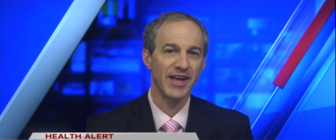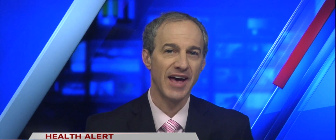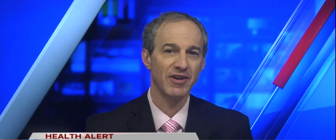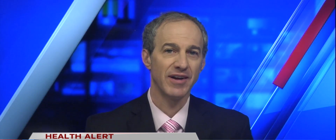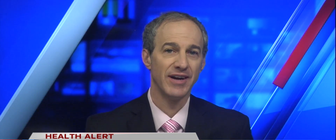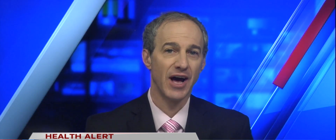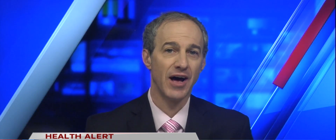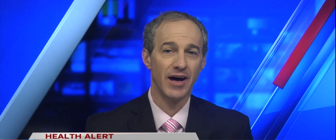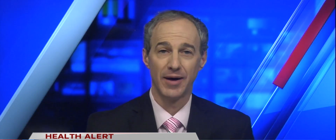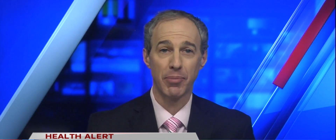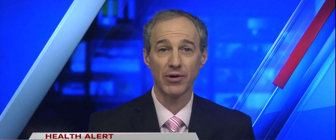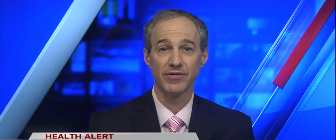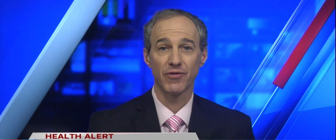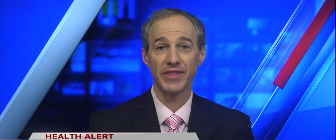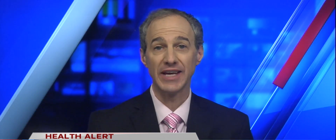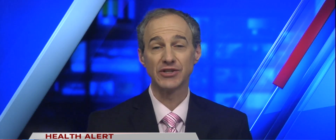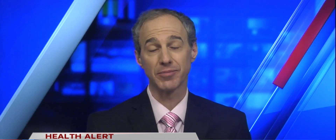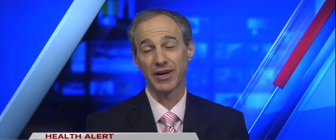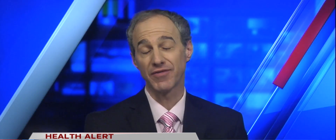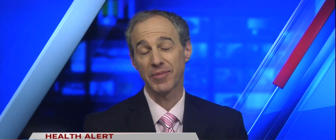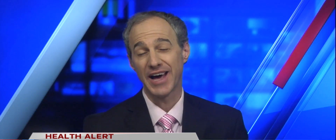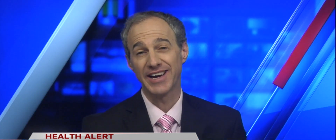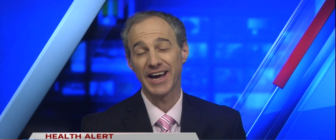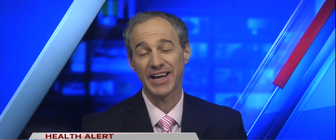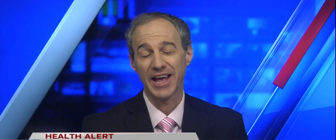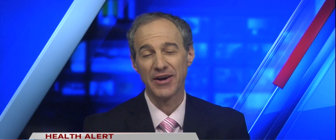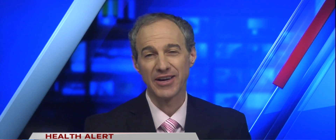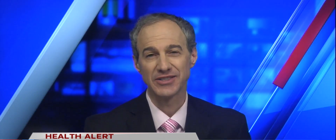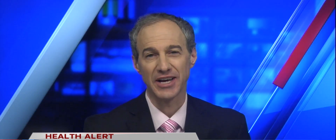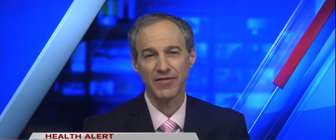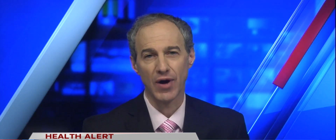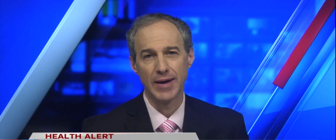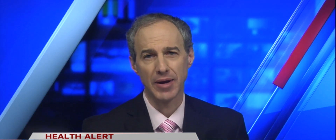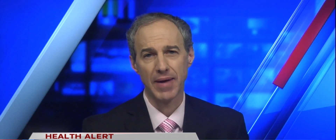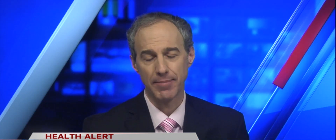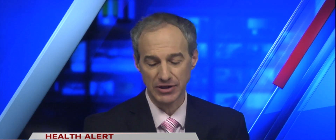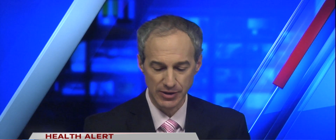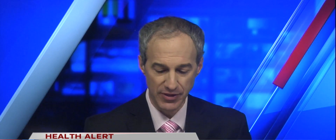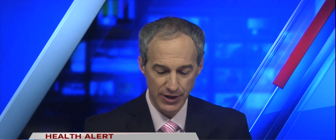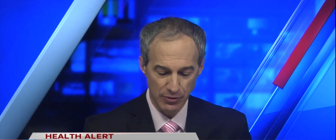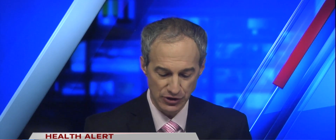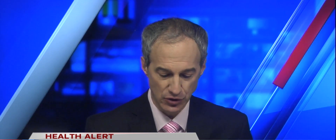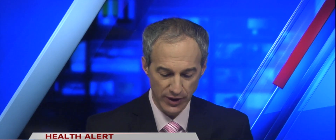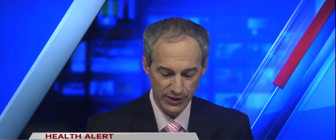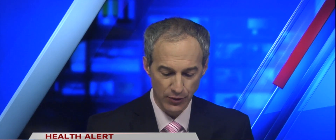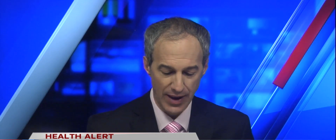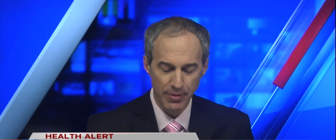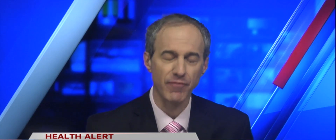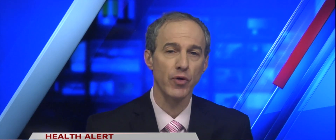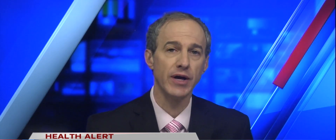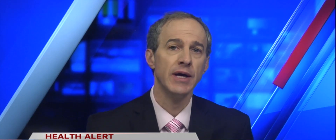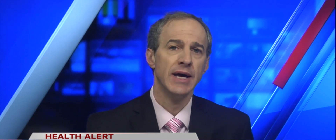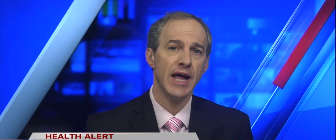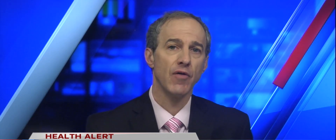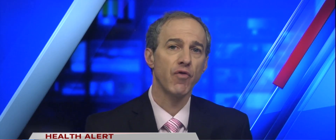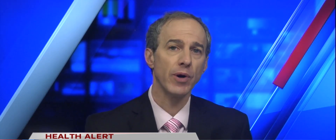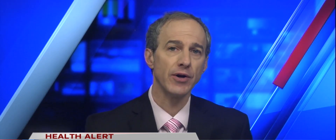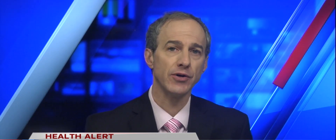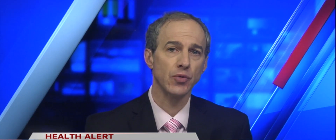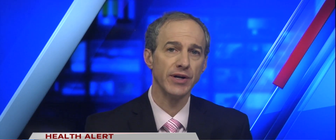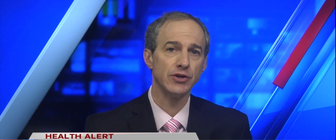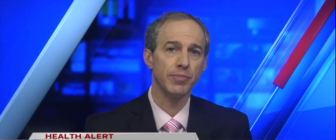So there you have it, and pardon for the Easter Bunny from the Onondaga County Executive Ryan McMahon. But some of the numbers just quickly to wrap up for you.